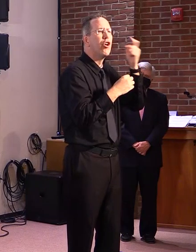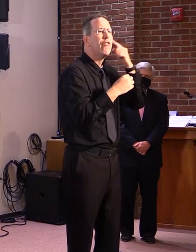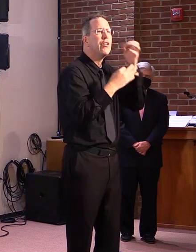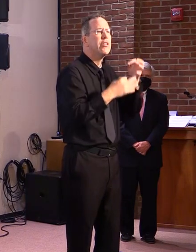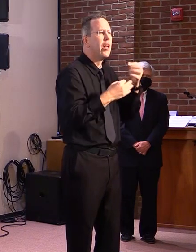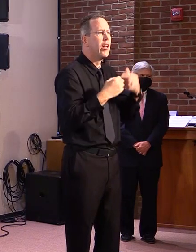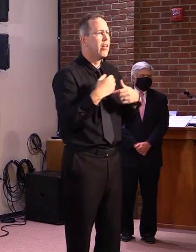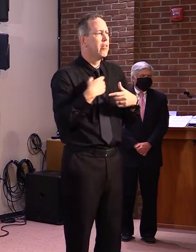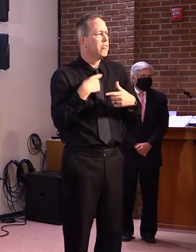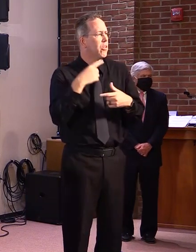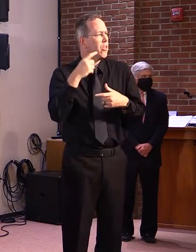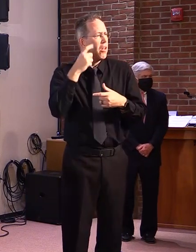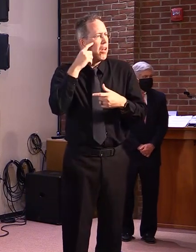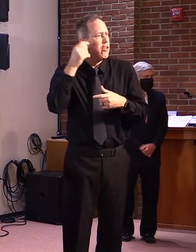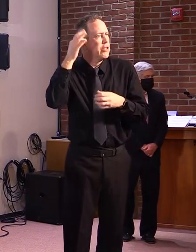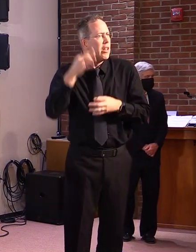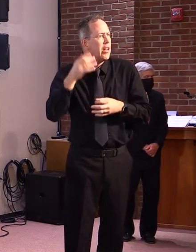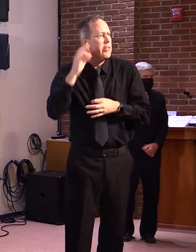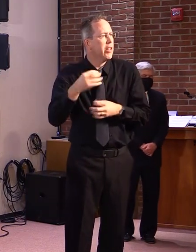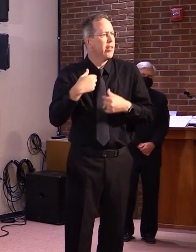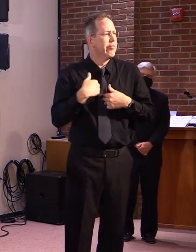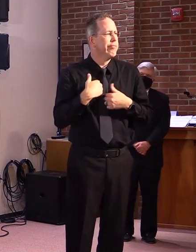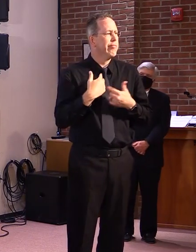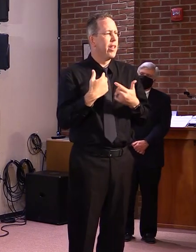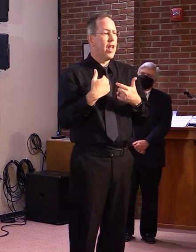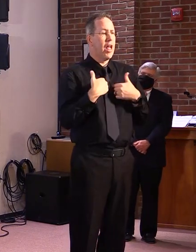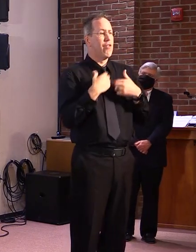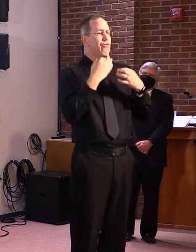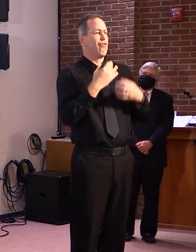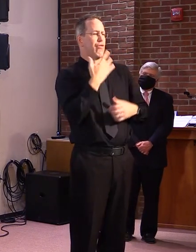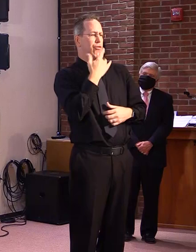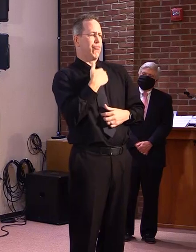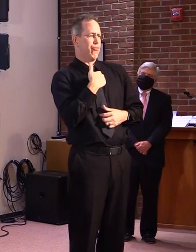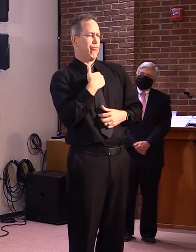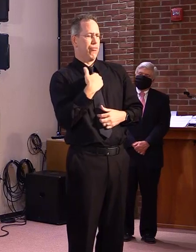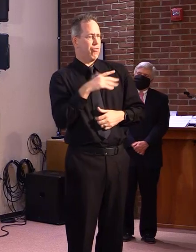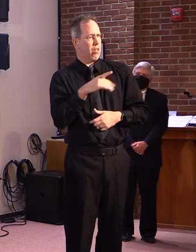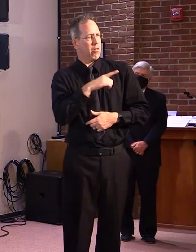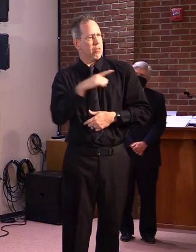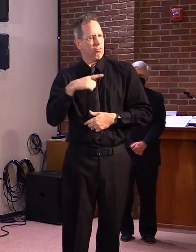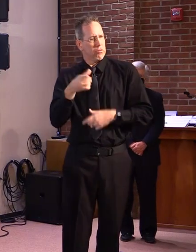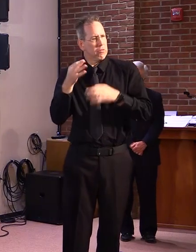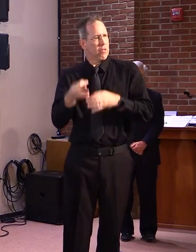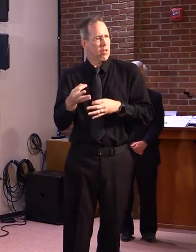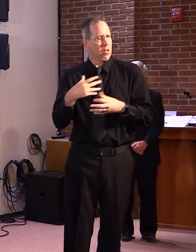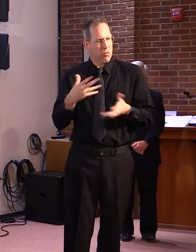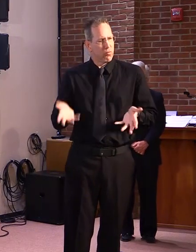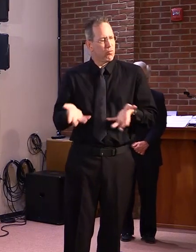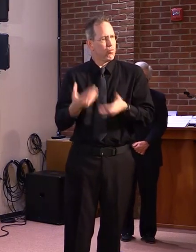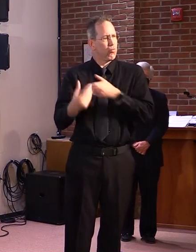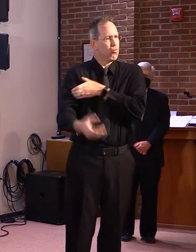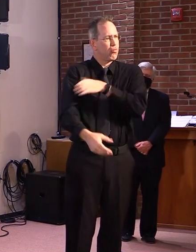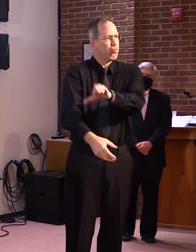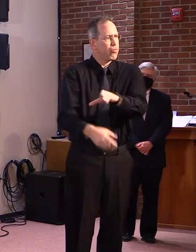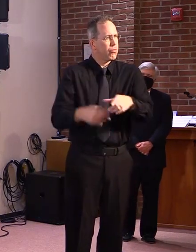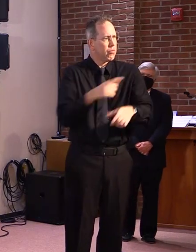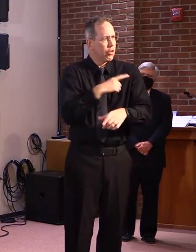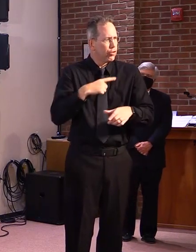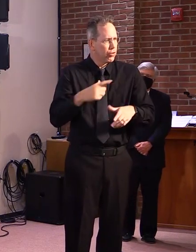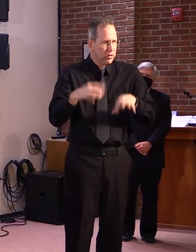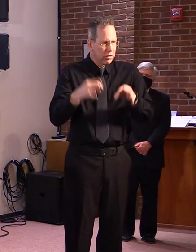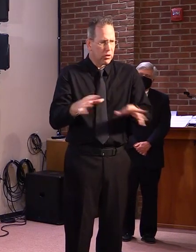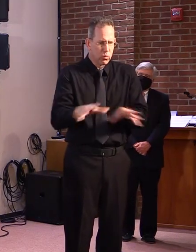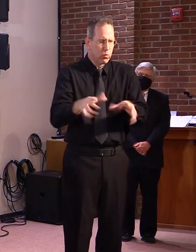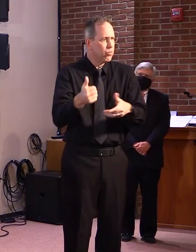with the legislature. So the reality is we need them, and we need them to stay until we disperse the money. And these are